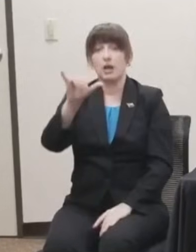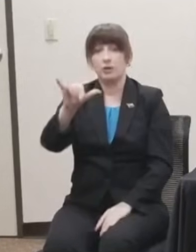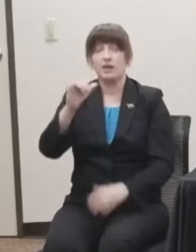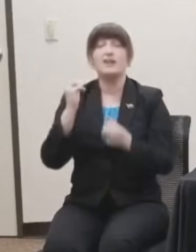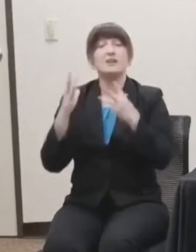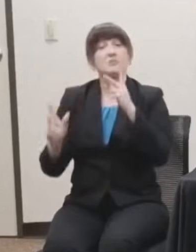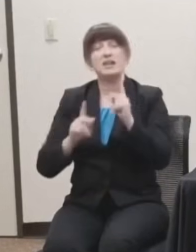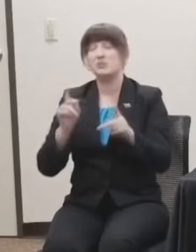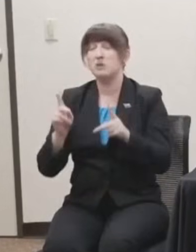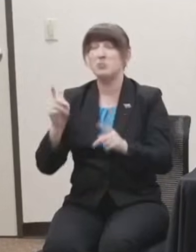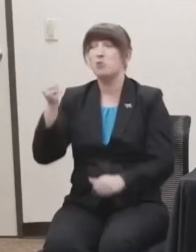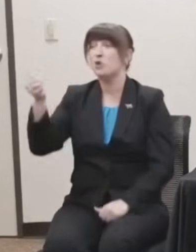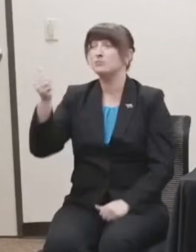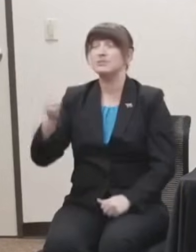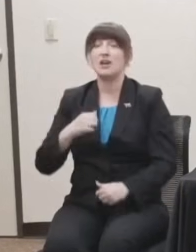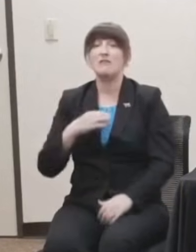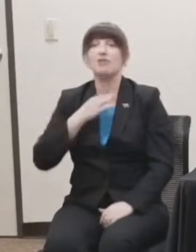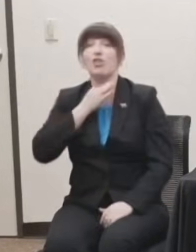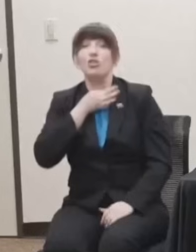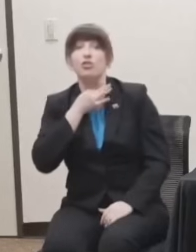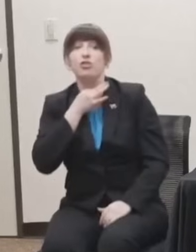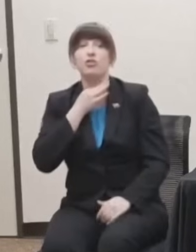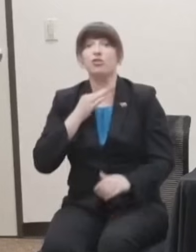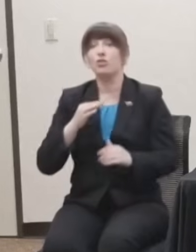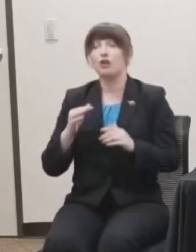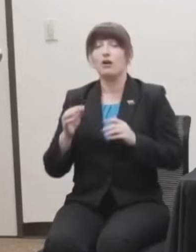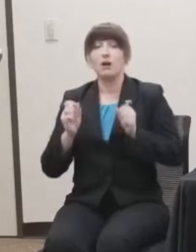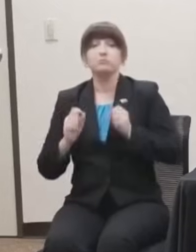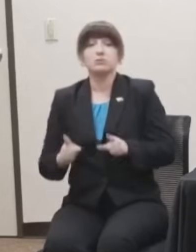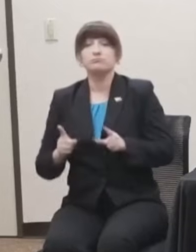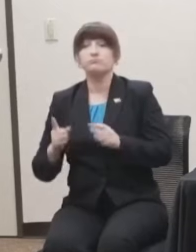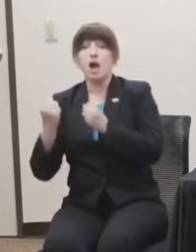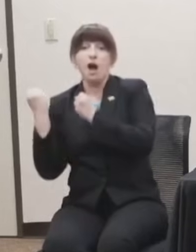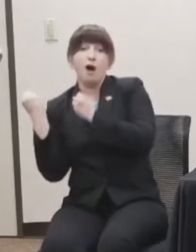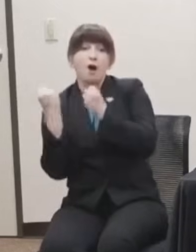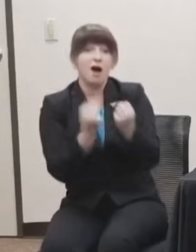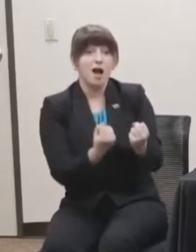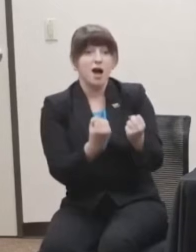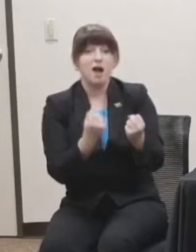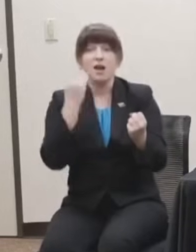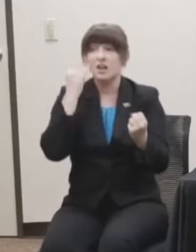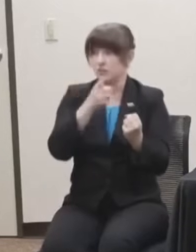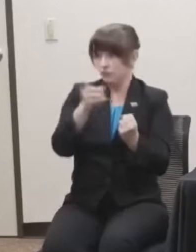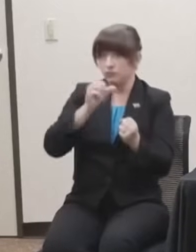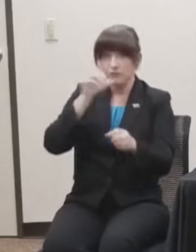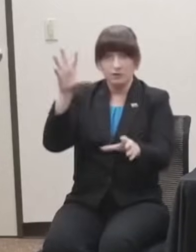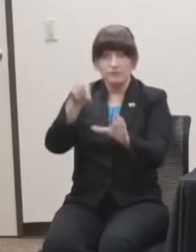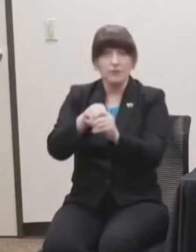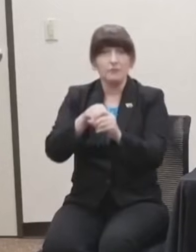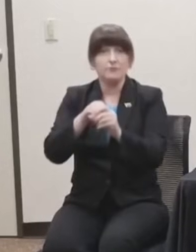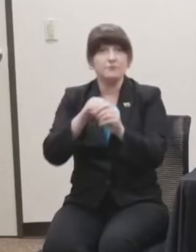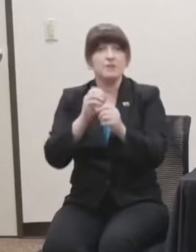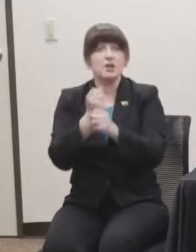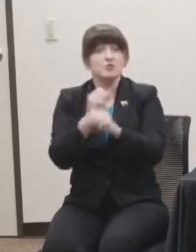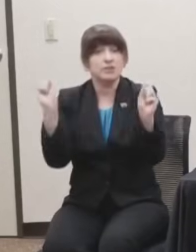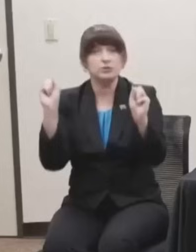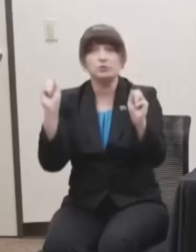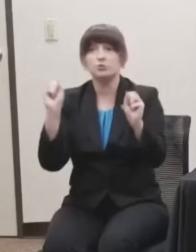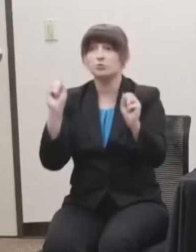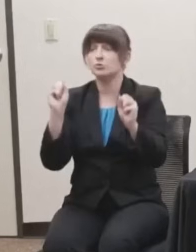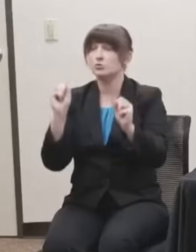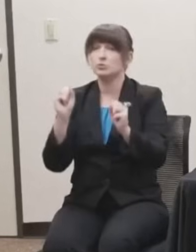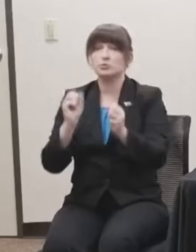I'm asking you, if you're not from the community and if you're not involved in our response and rescue and recovery efforts, stay out of the